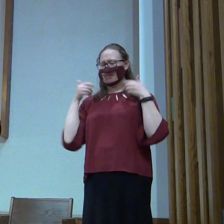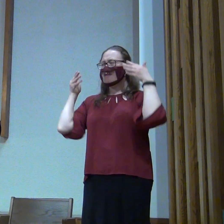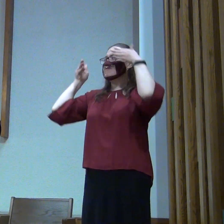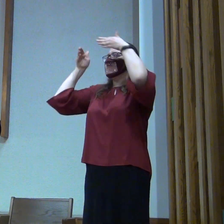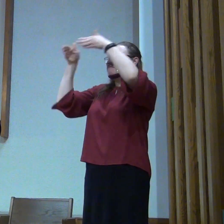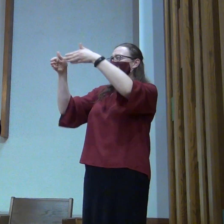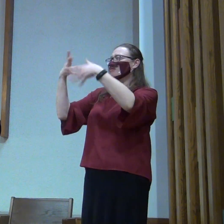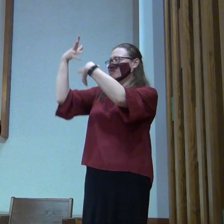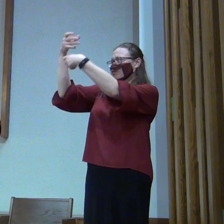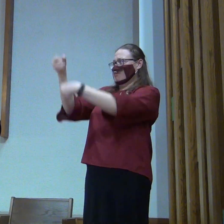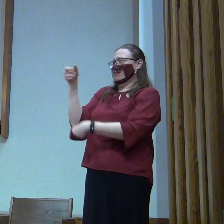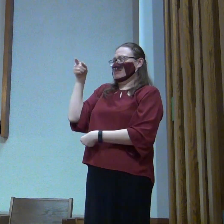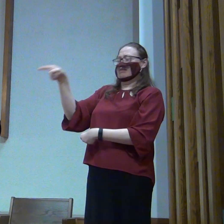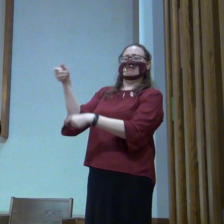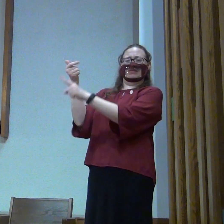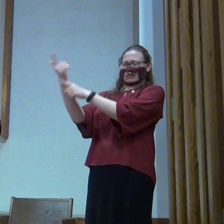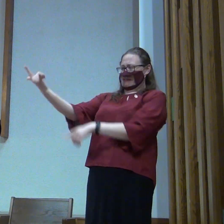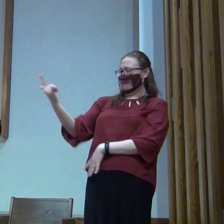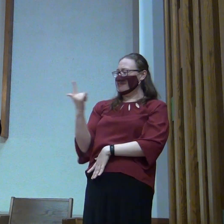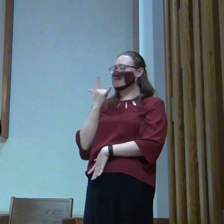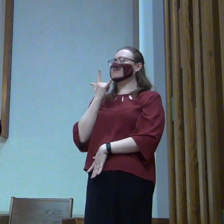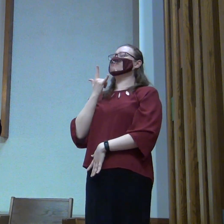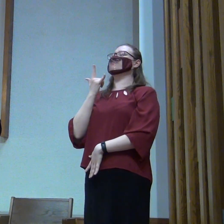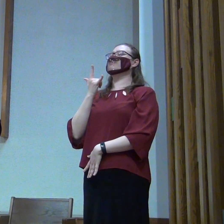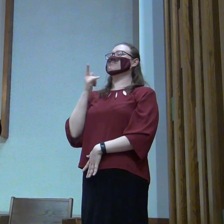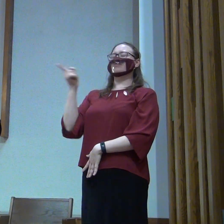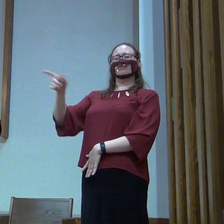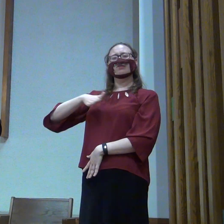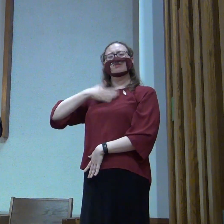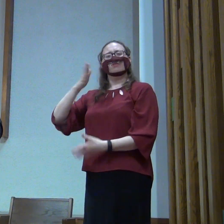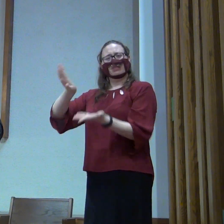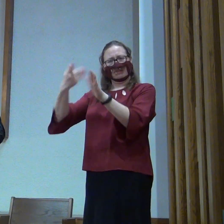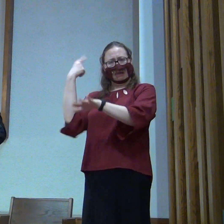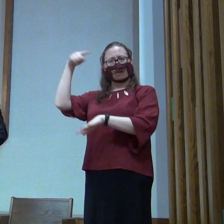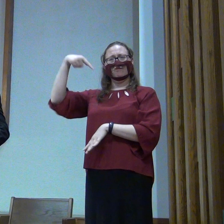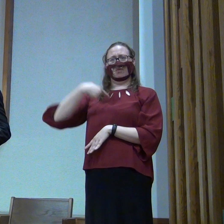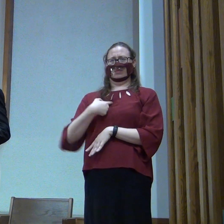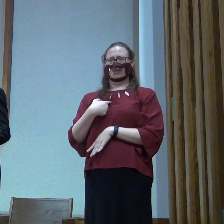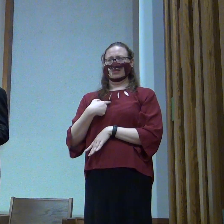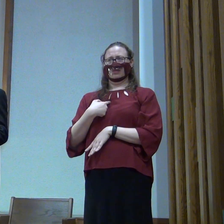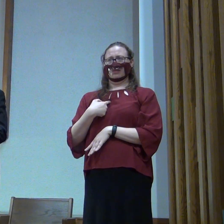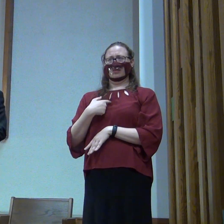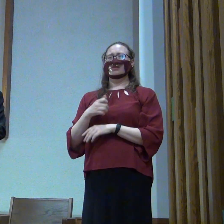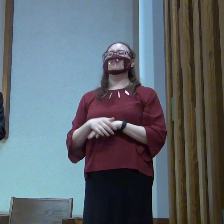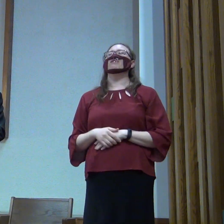God, who loved me and died for me.